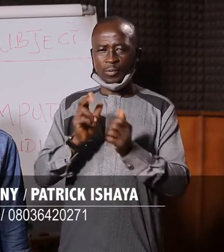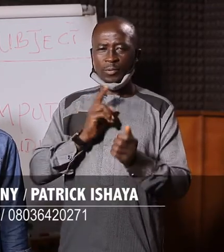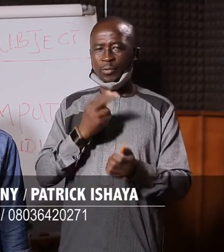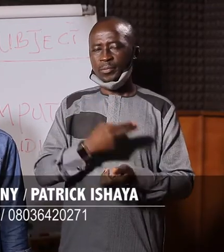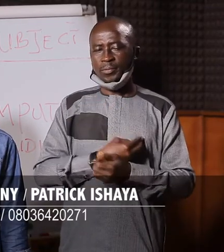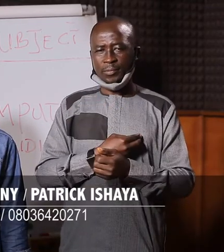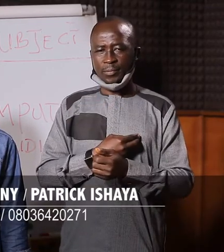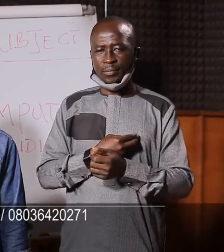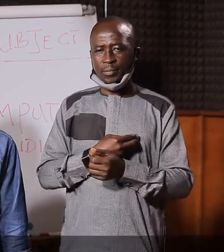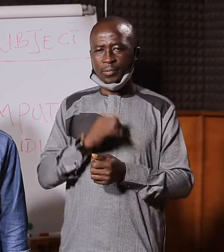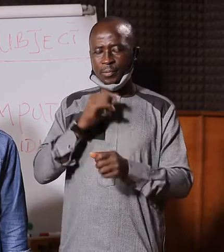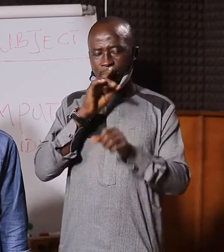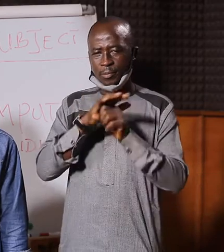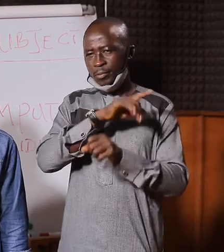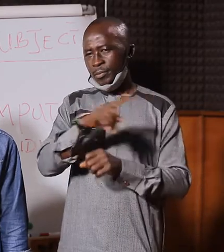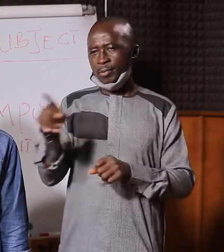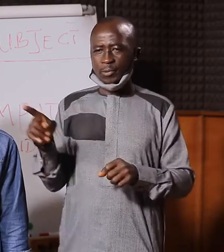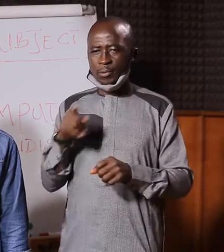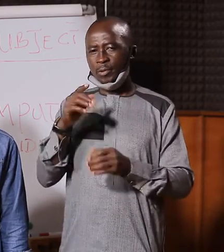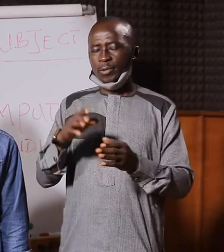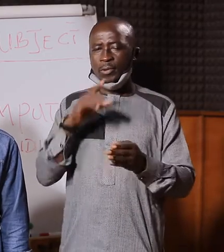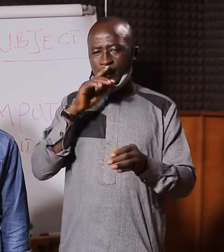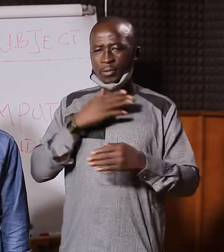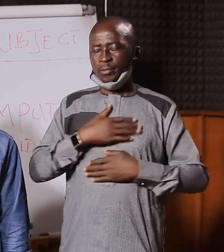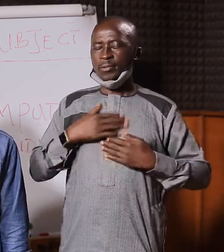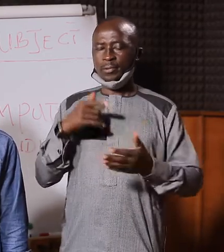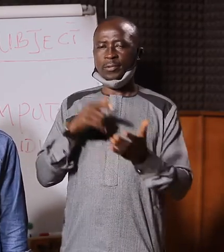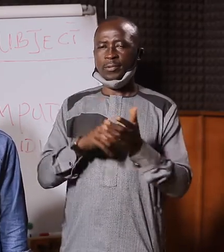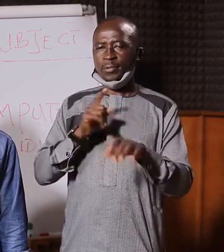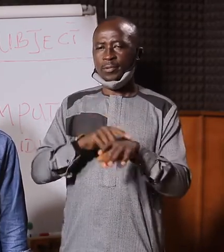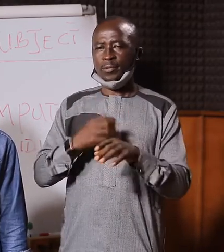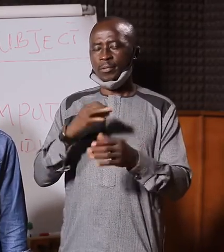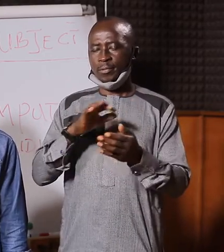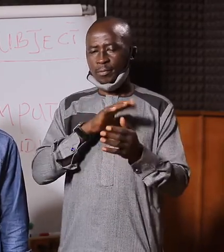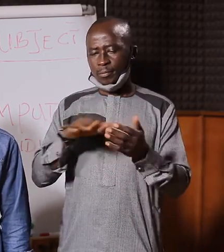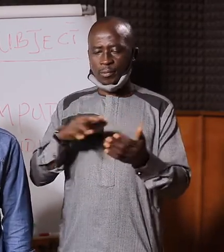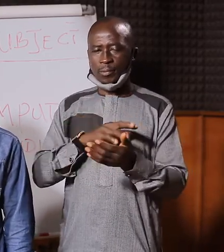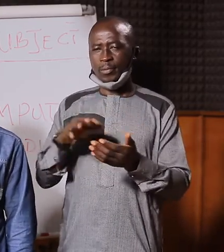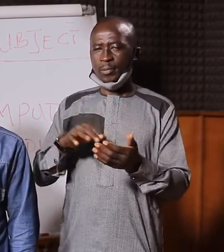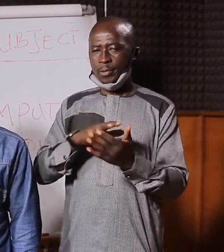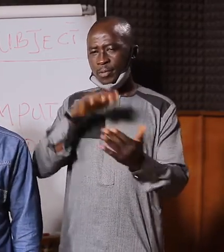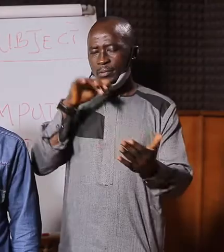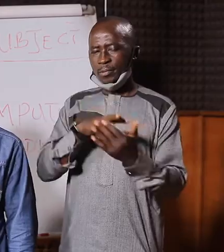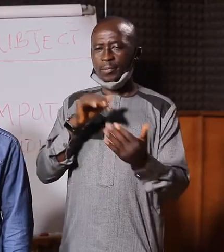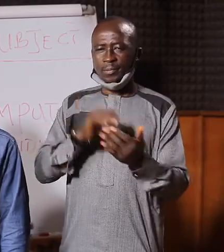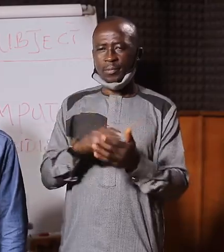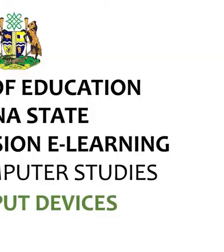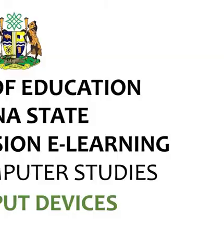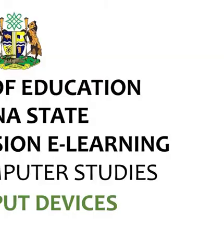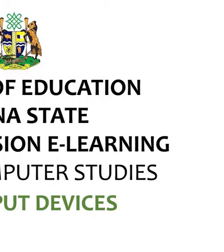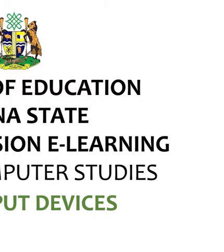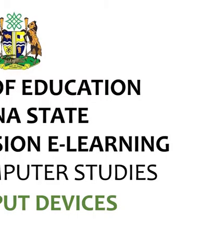and I promise you would enjoy this other segment of computer studies where we'll be treating the